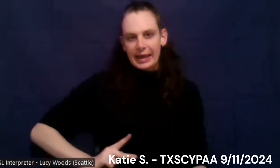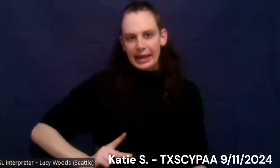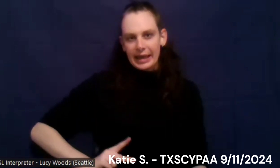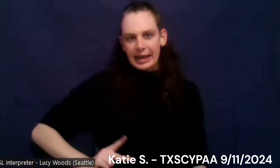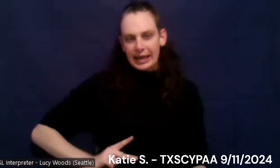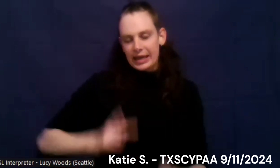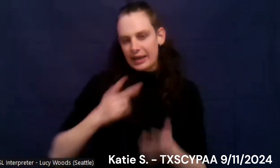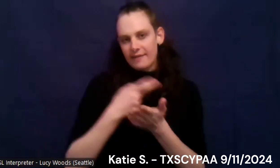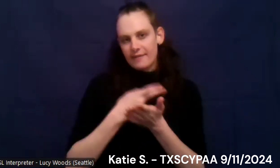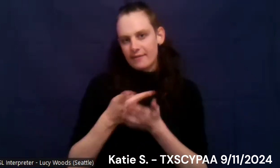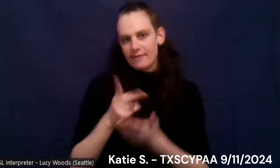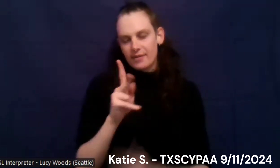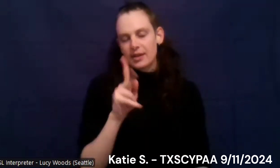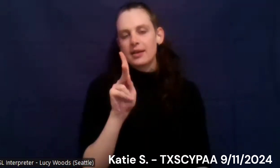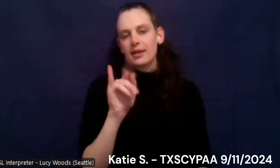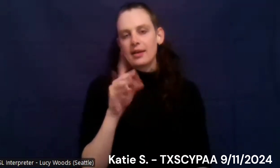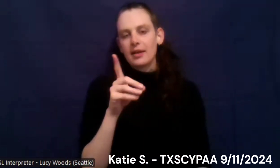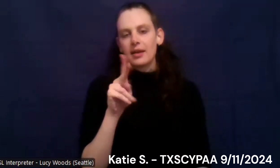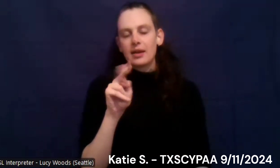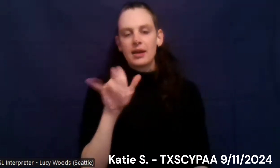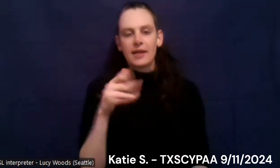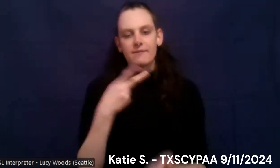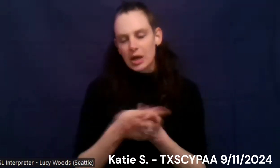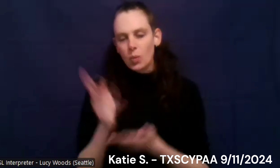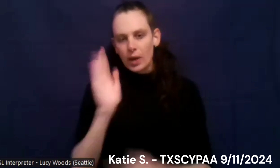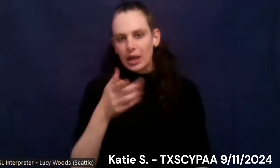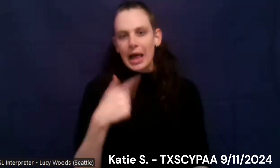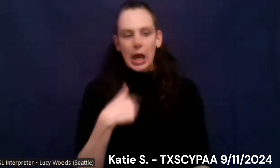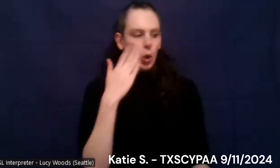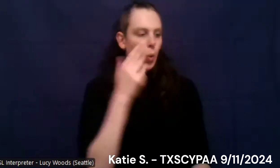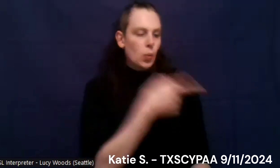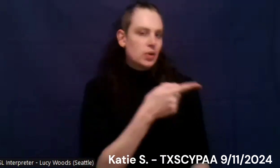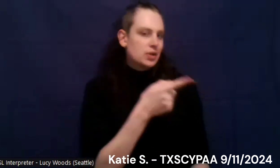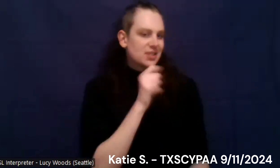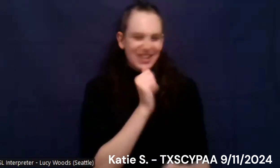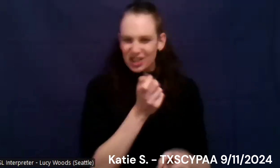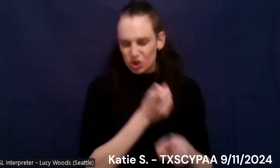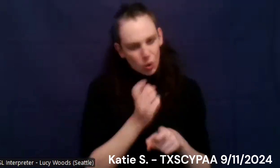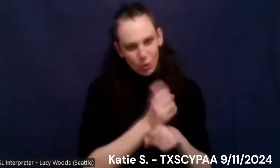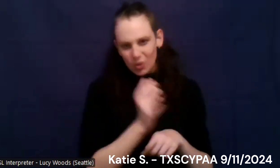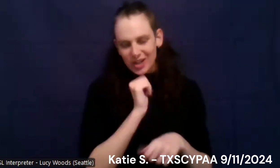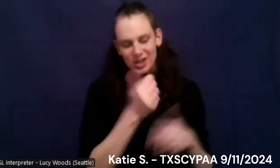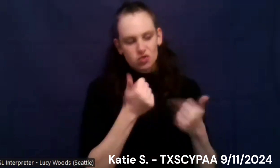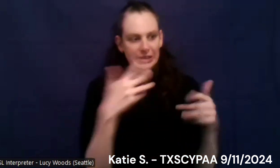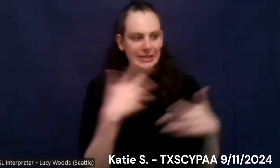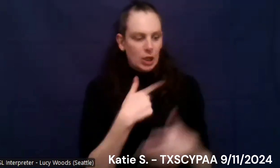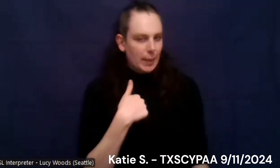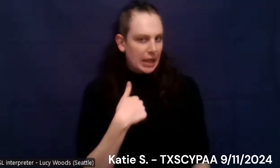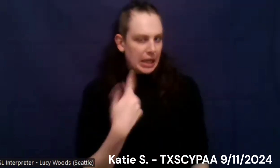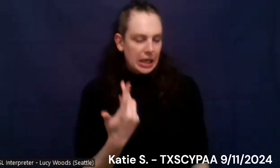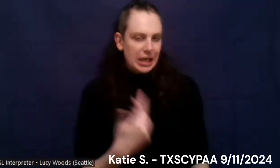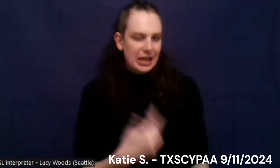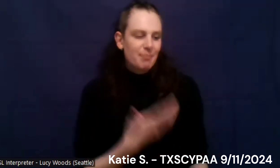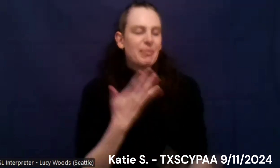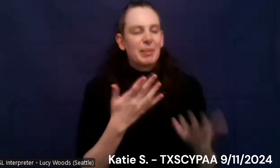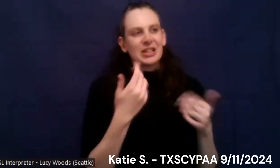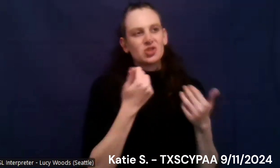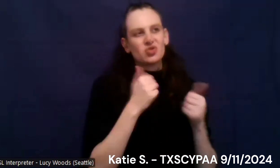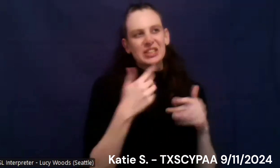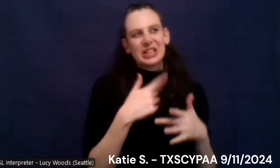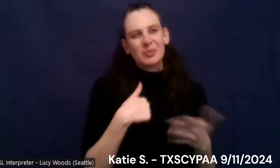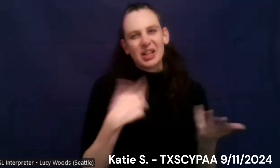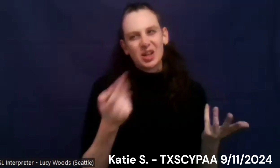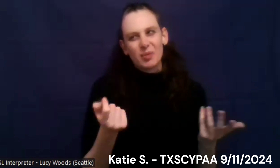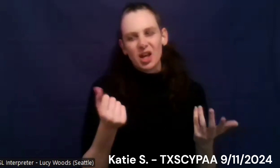that. And I knew that they weren't joking or they weren't really trying to scare me. I mean, I guess in a way they were,